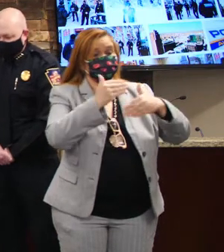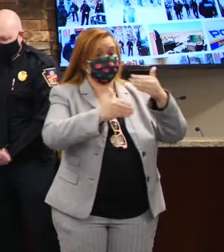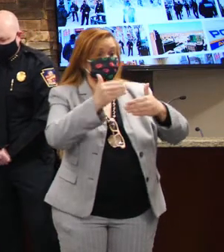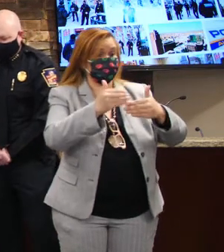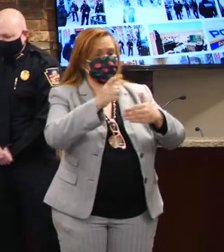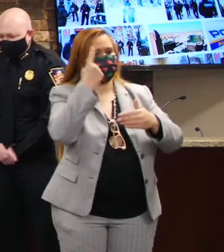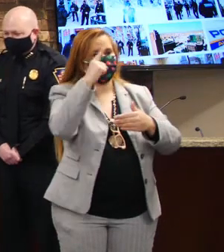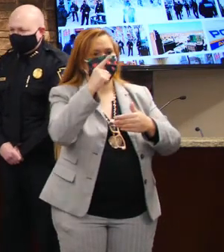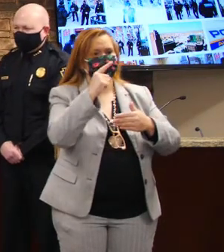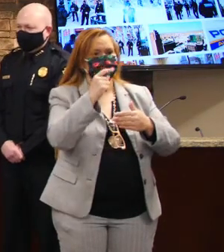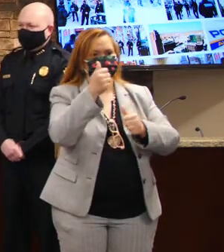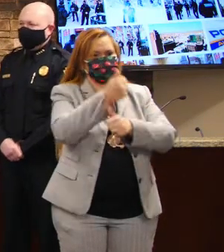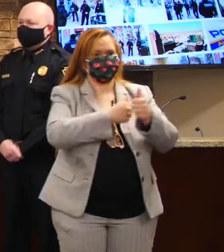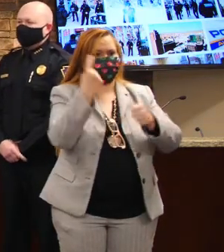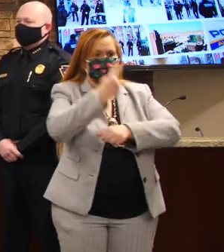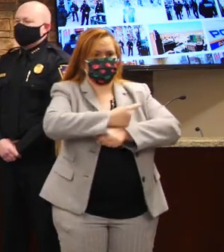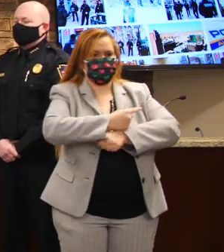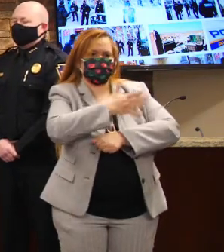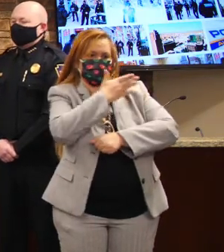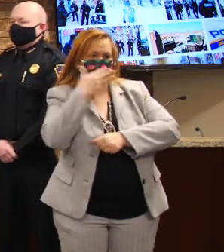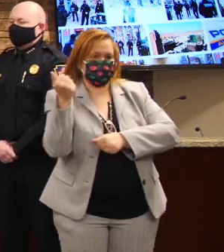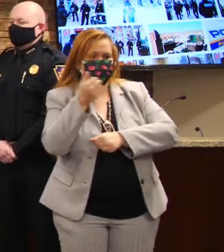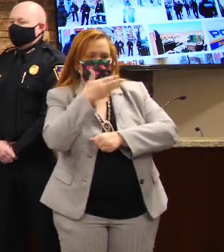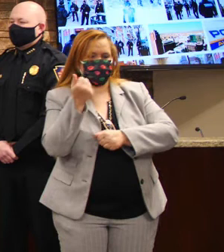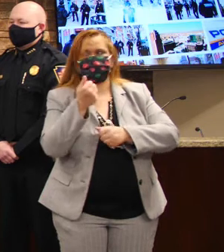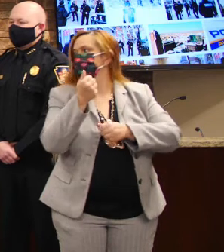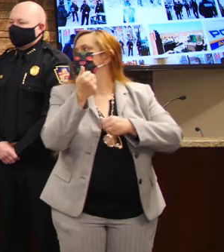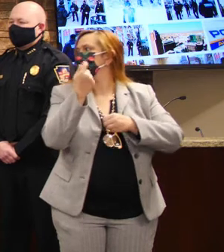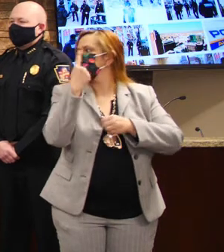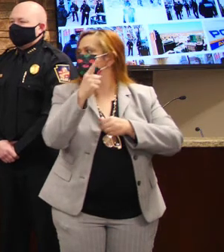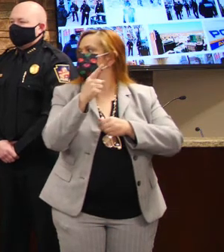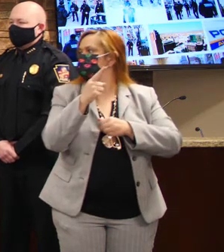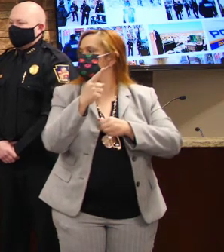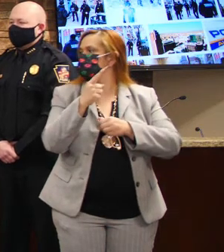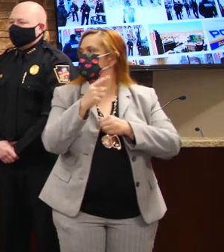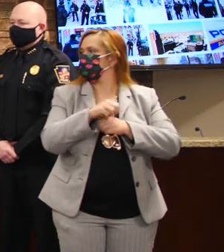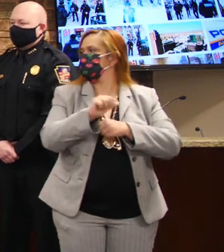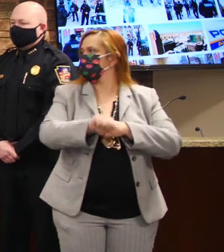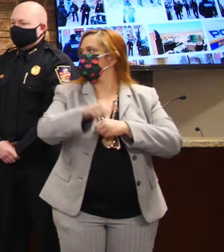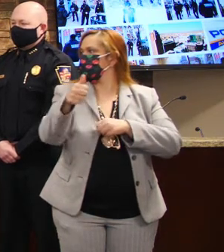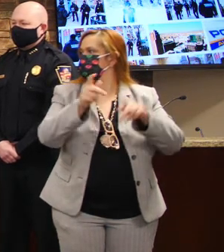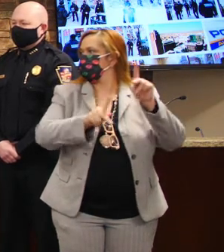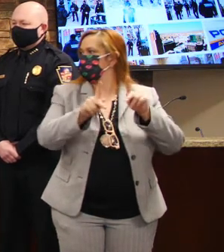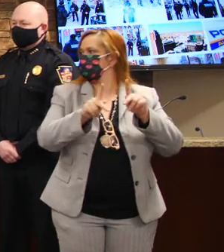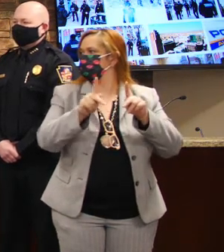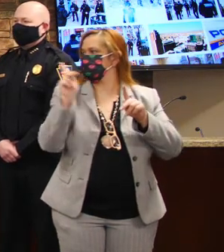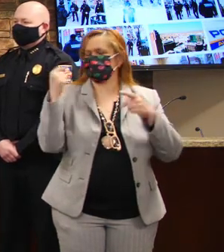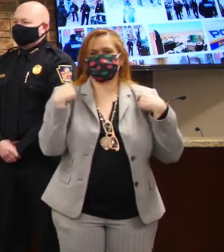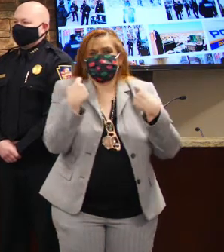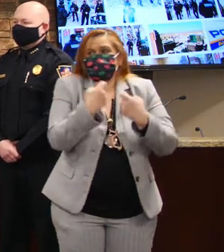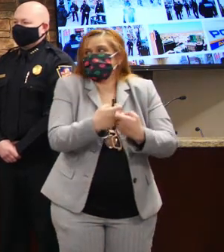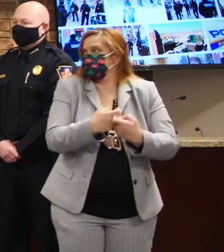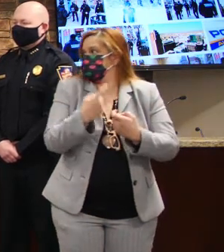building this to show them, you can trust us. Let's build this community once again, and let's do it together. So I'm super excited.